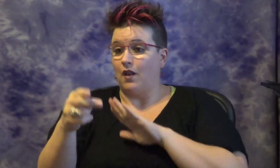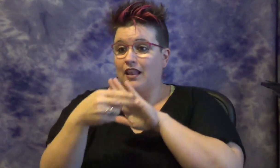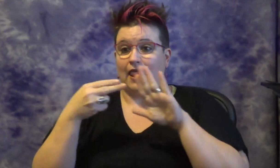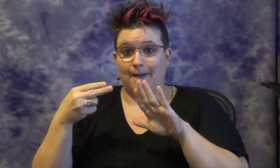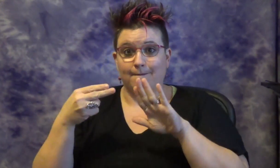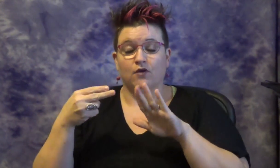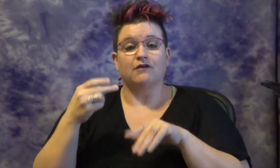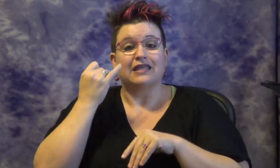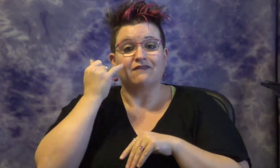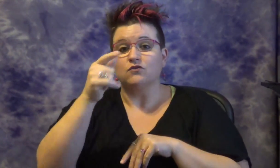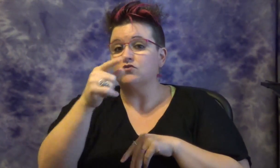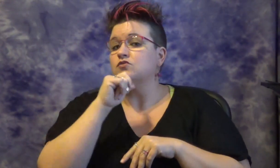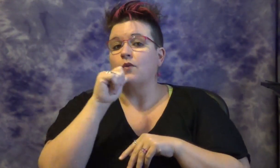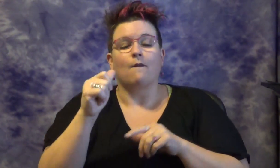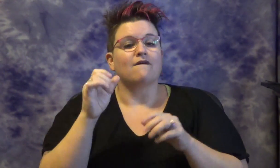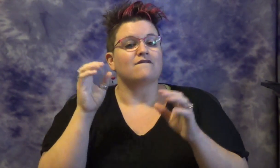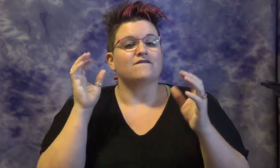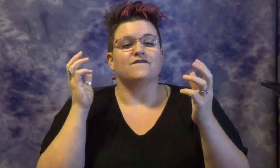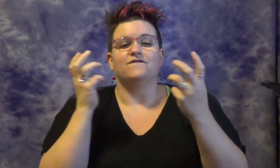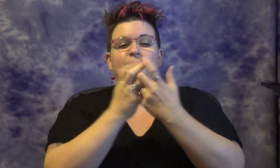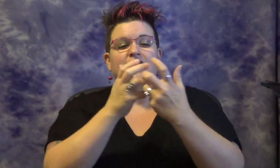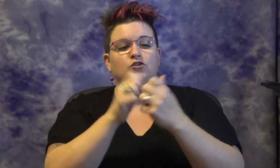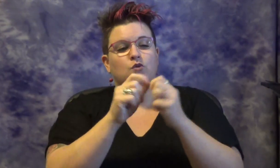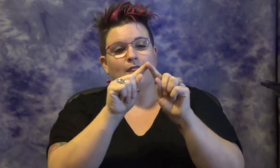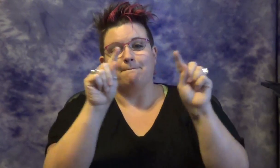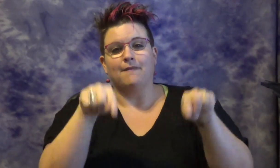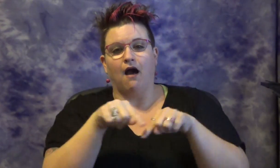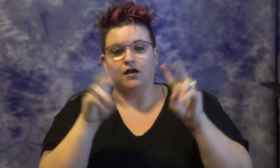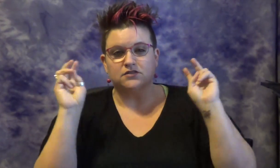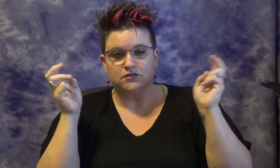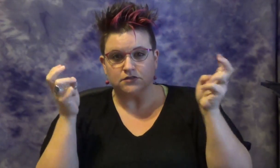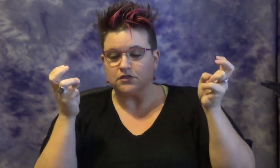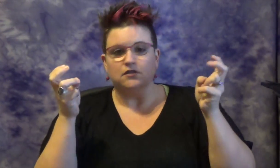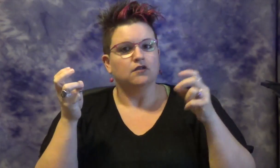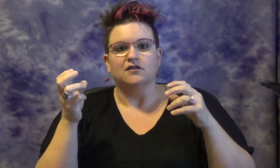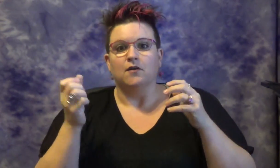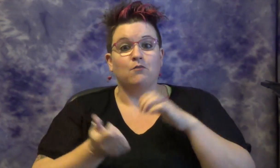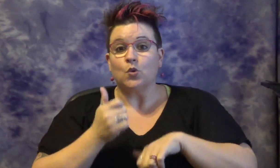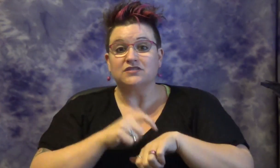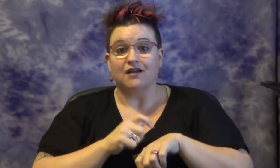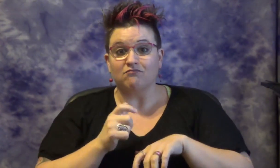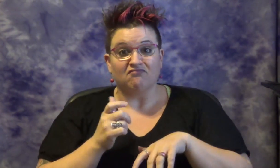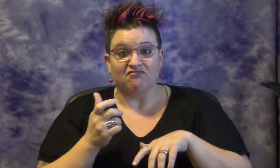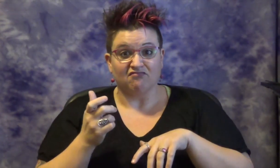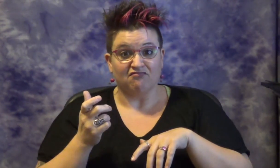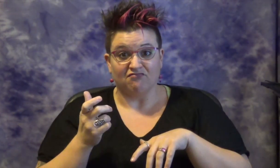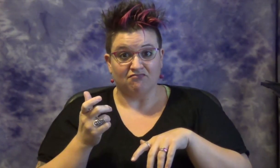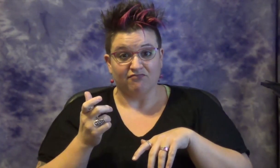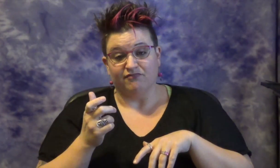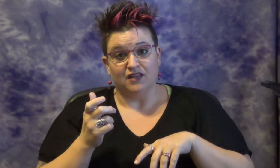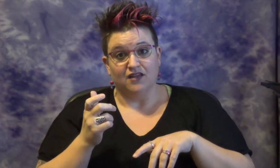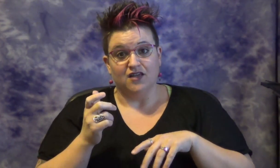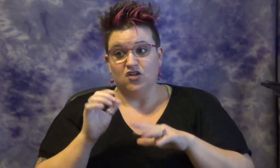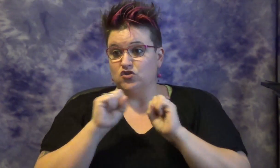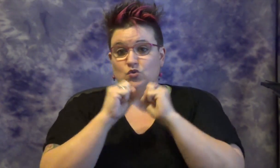label people. If we are not labeled, typically you don't fit in the box that society wants you to fit